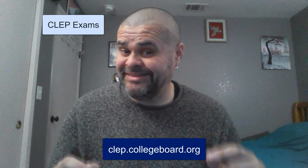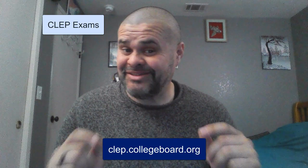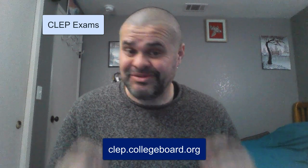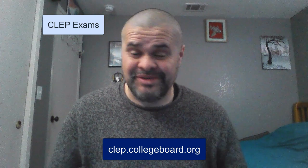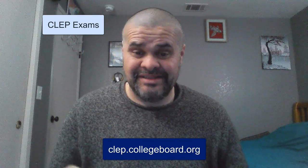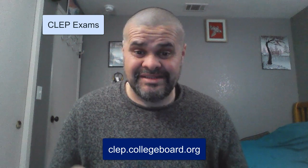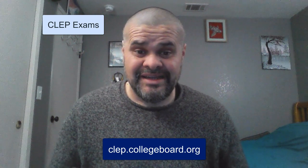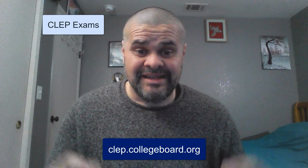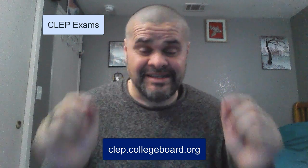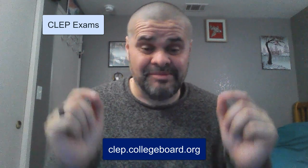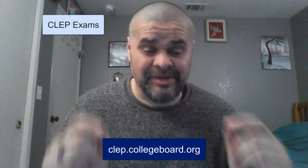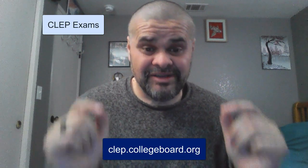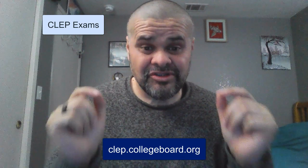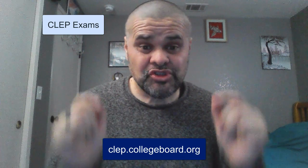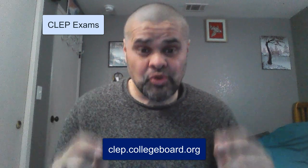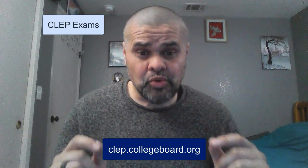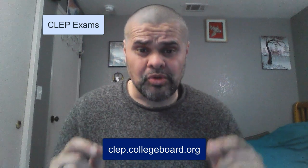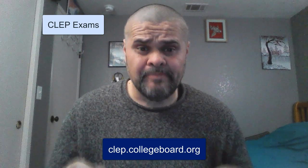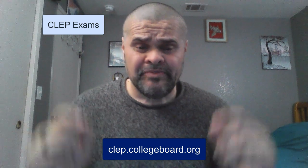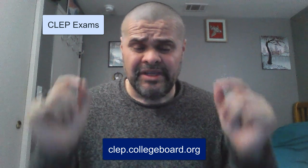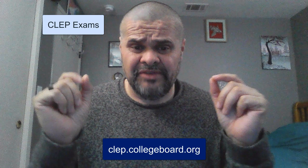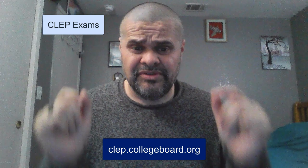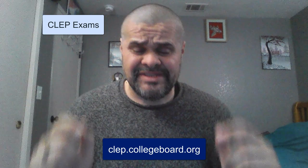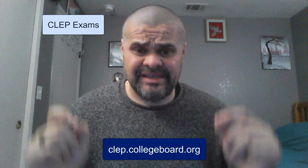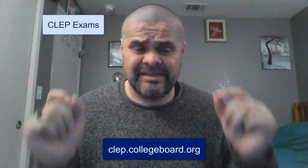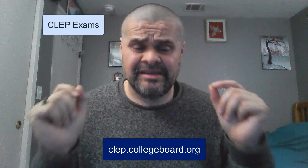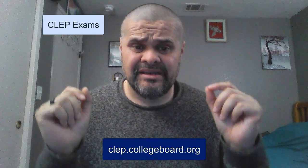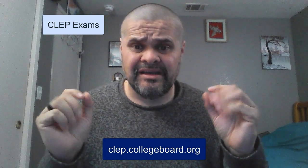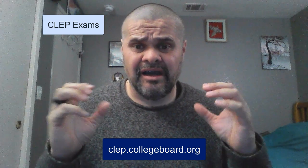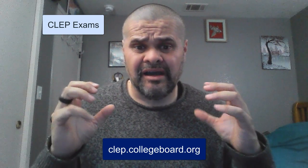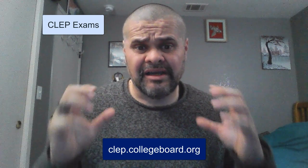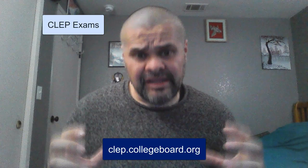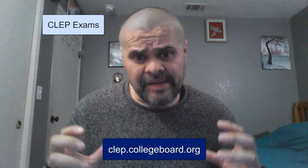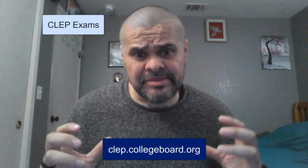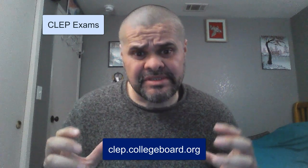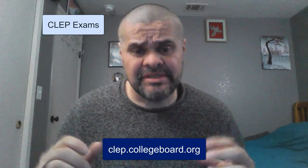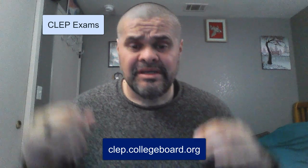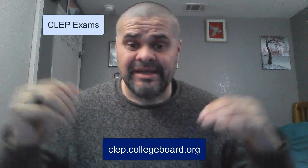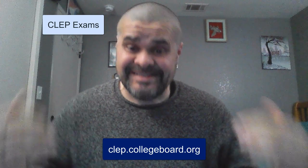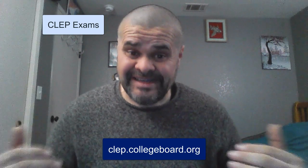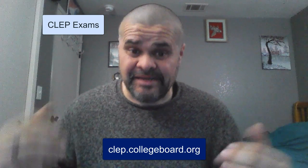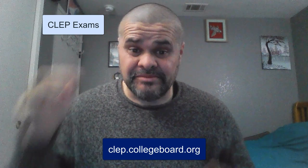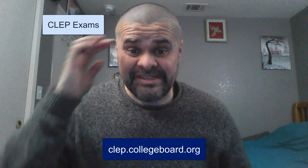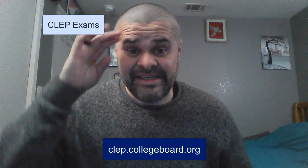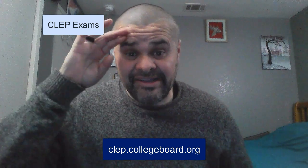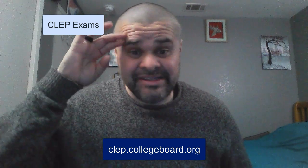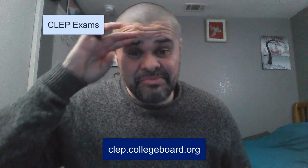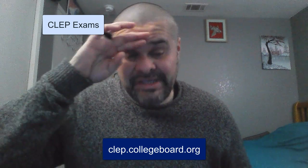means, right, that depending on the school, if you take CLEP's exam,